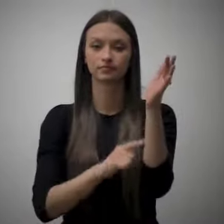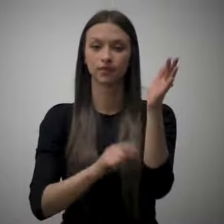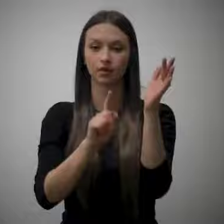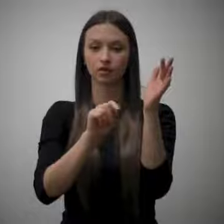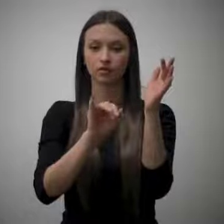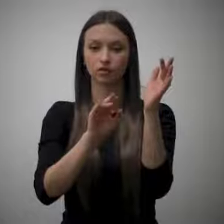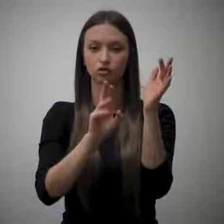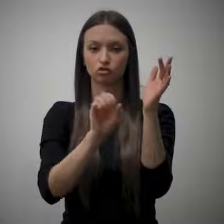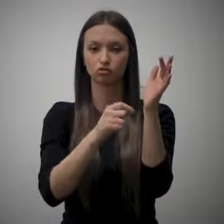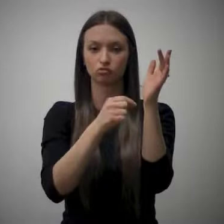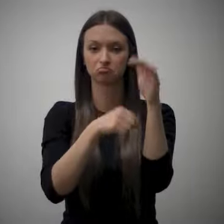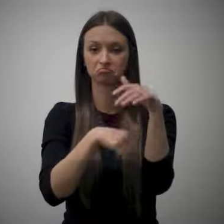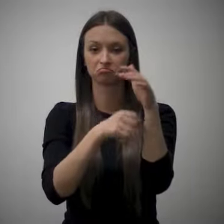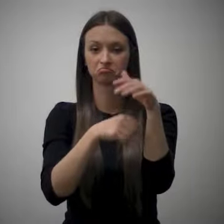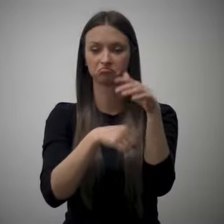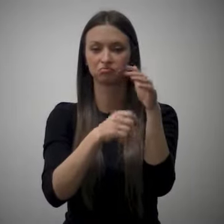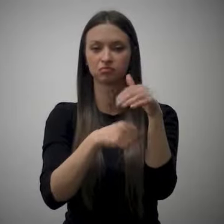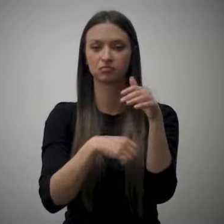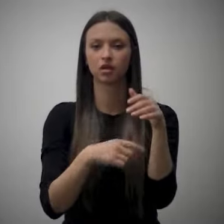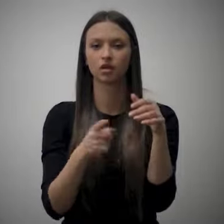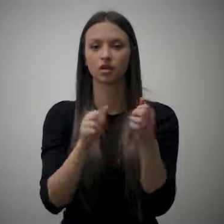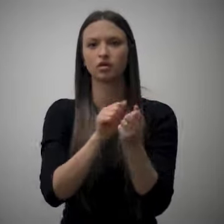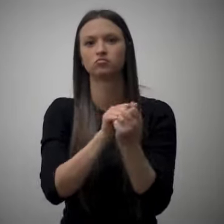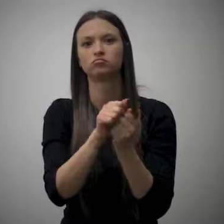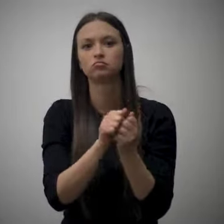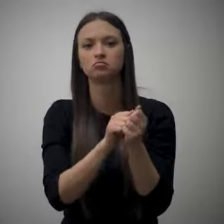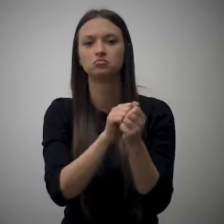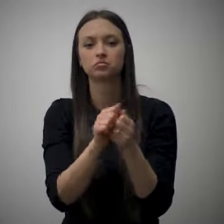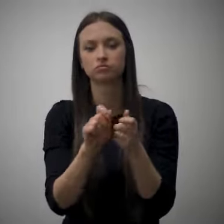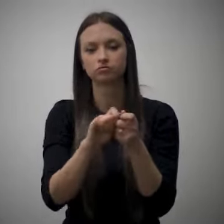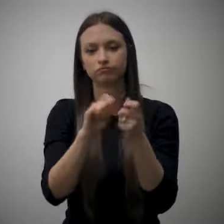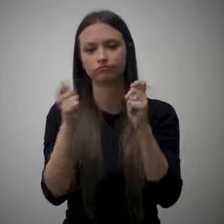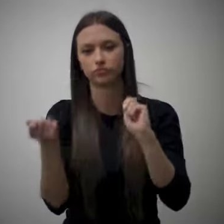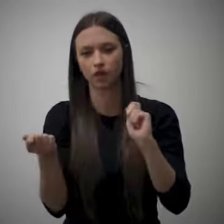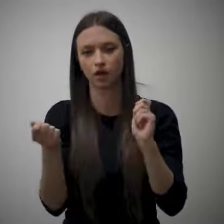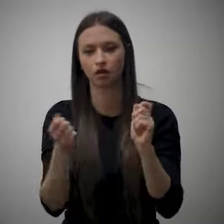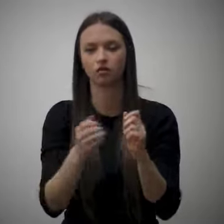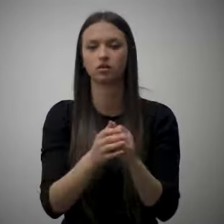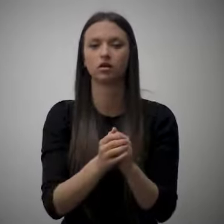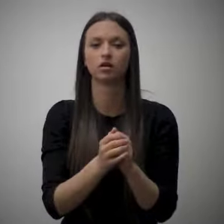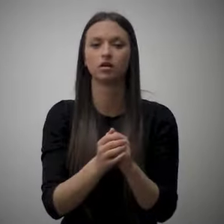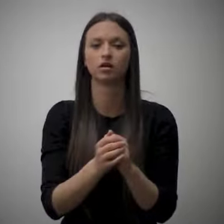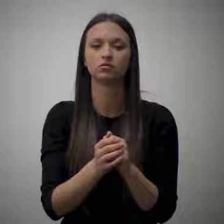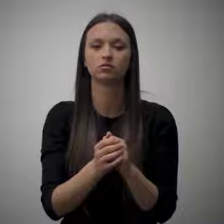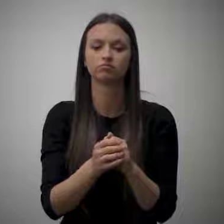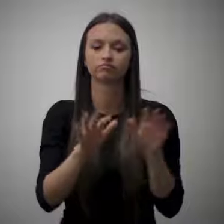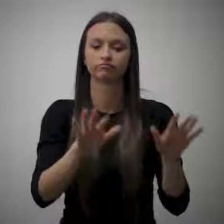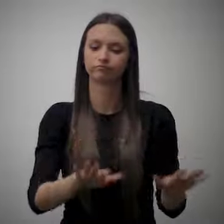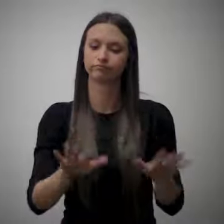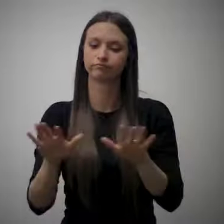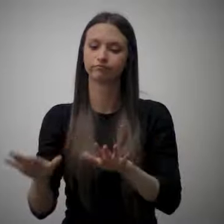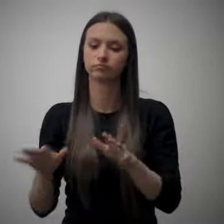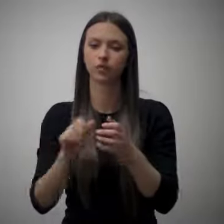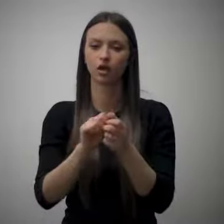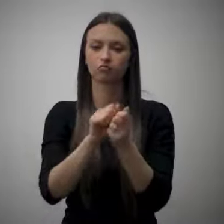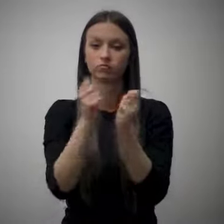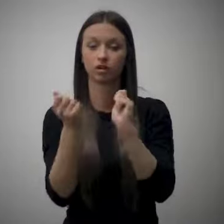Your connective tissues, the ropes in the pulley system, normally break down or tear when you